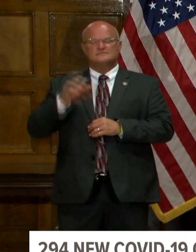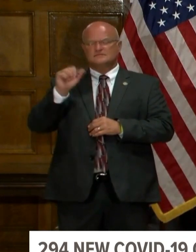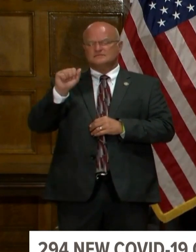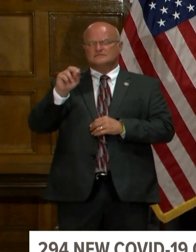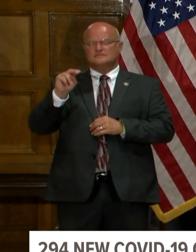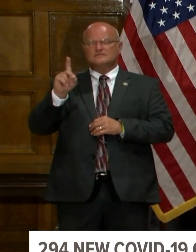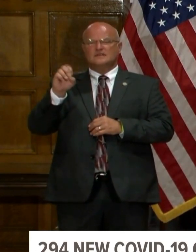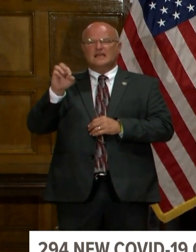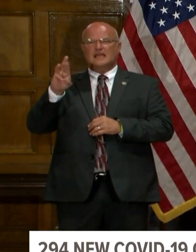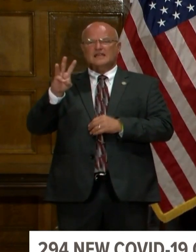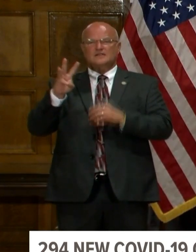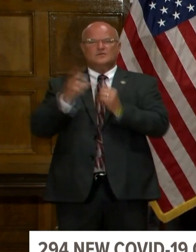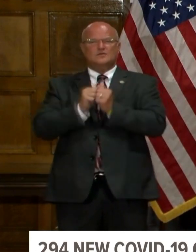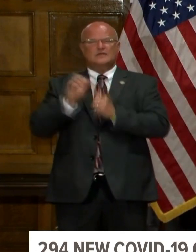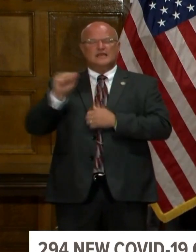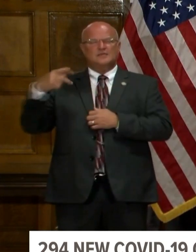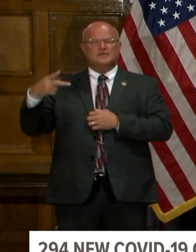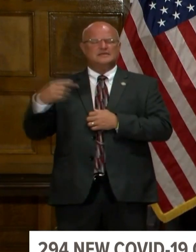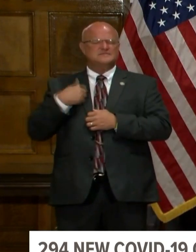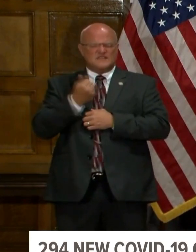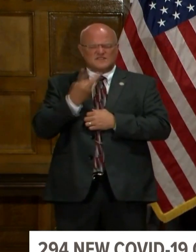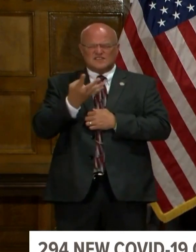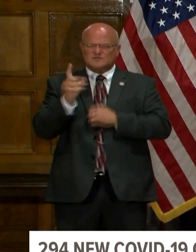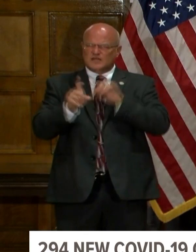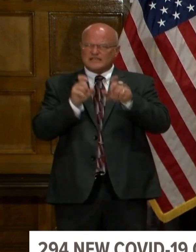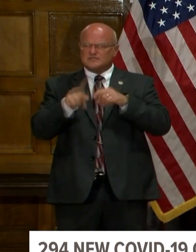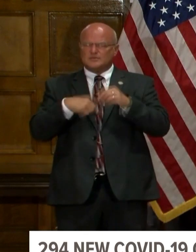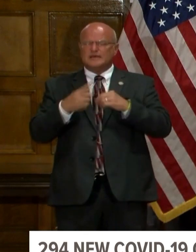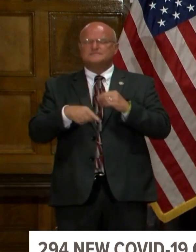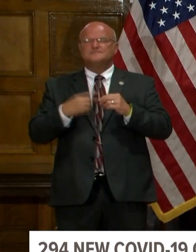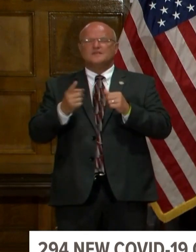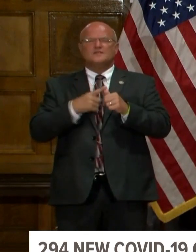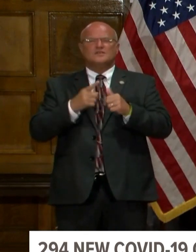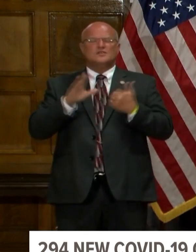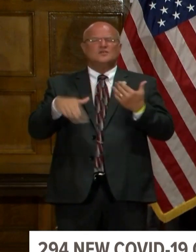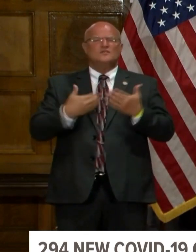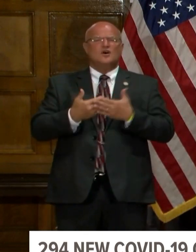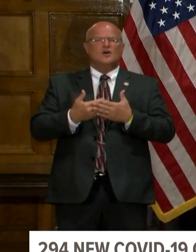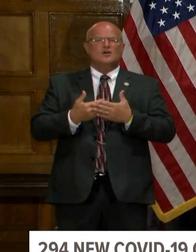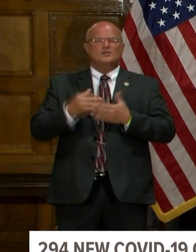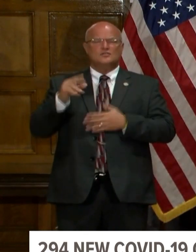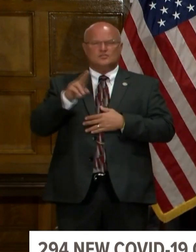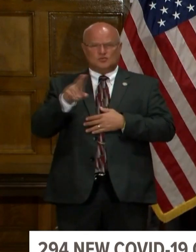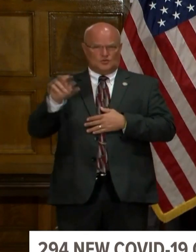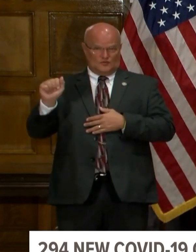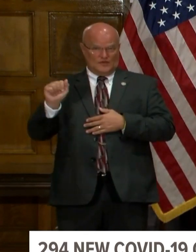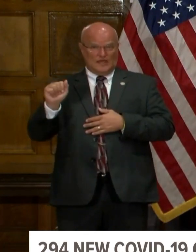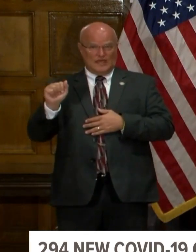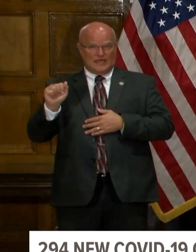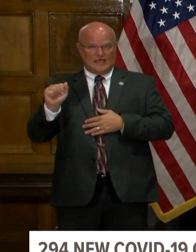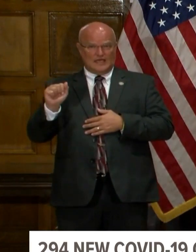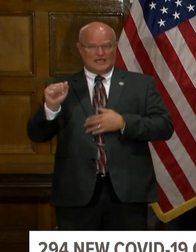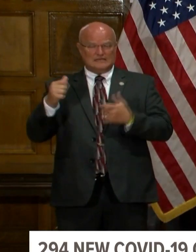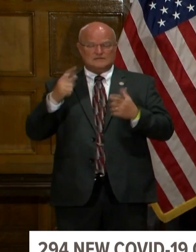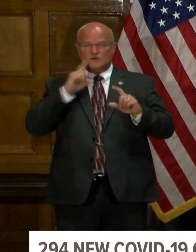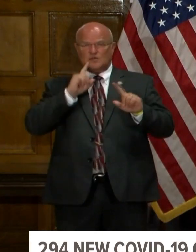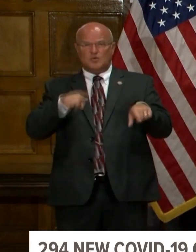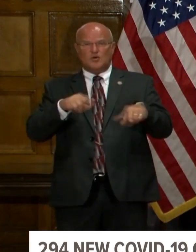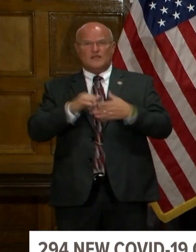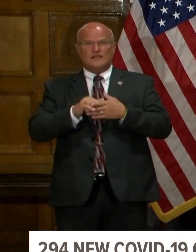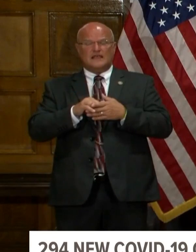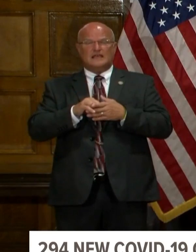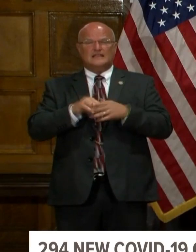Andrew with AP. Had a couple things I wanted to ask you about. First of all, U of A, they've reported that their